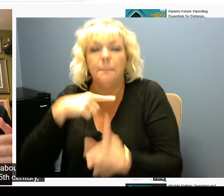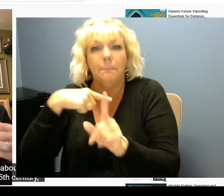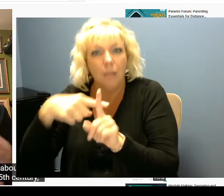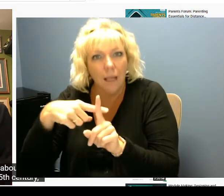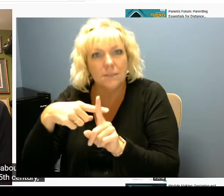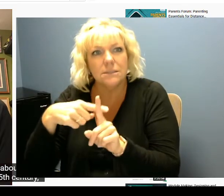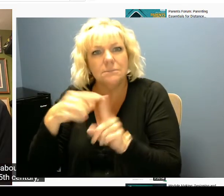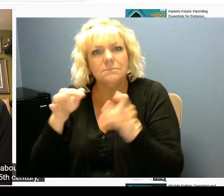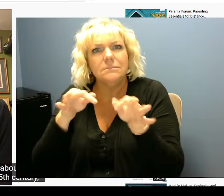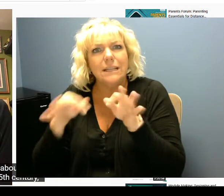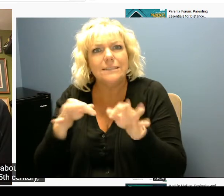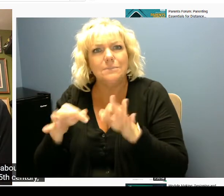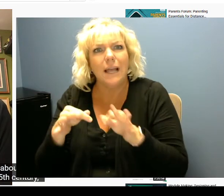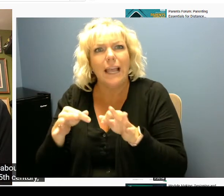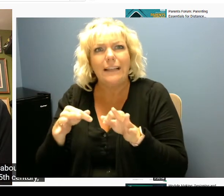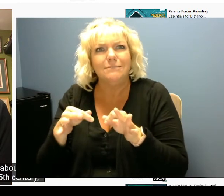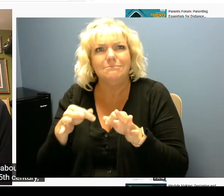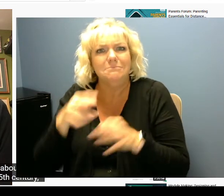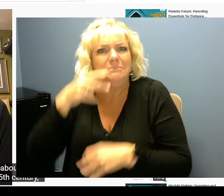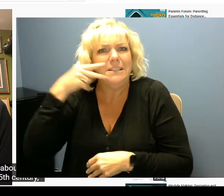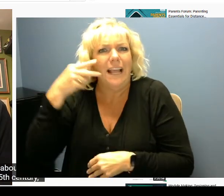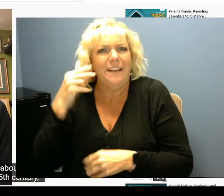before